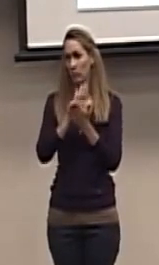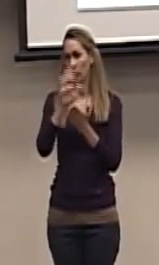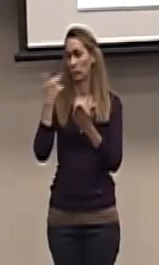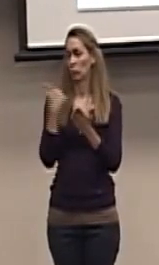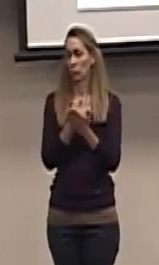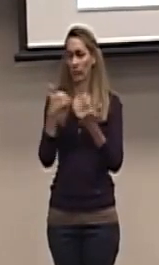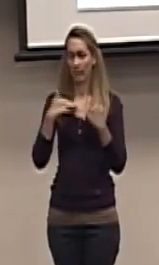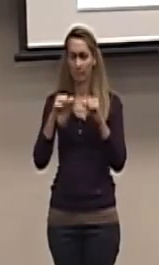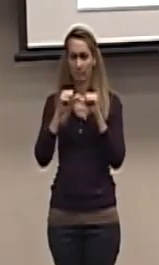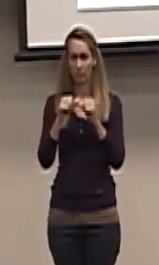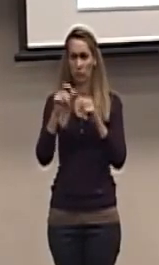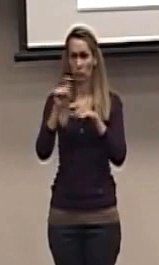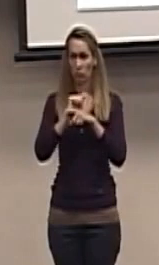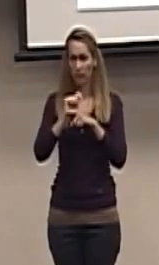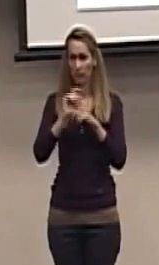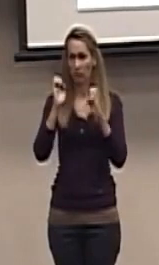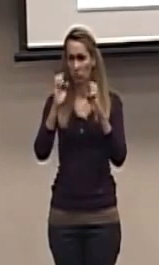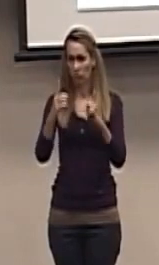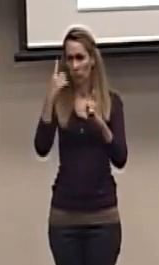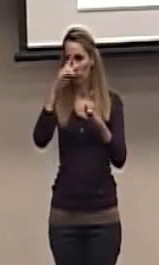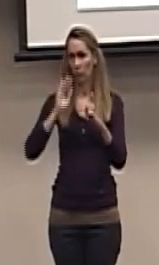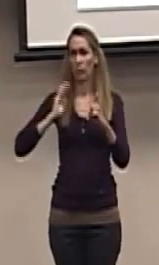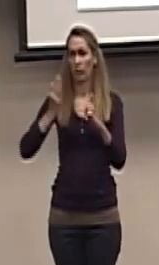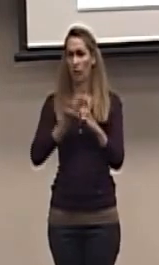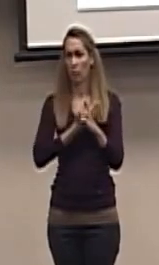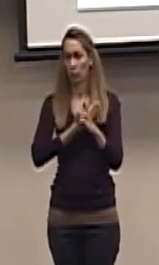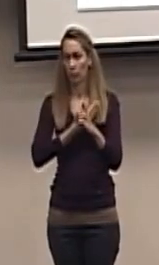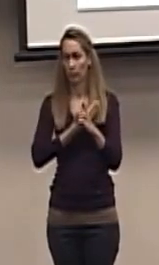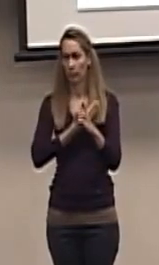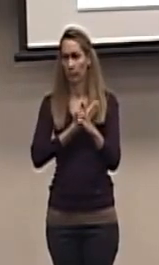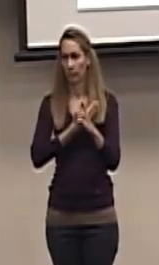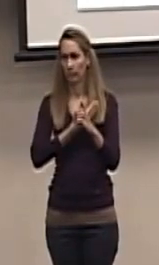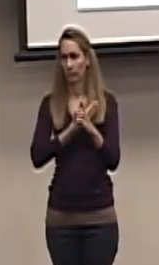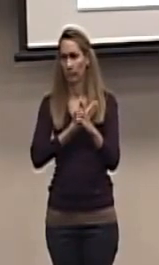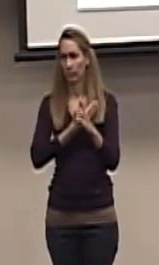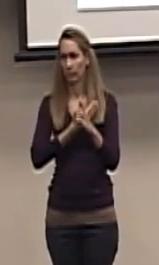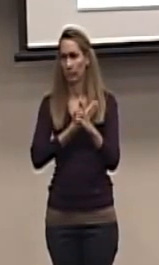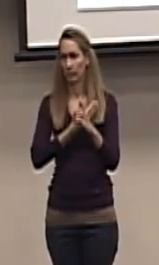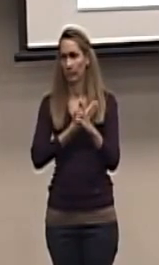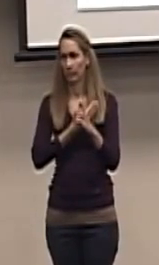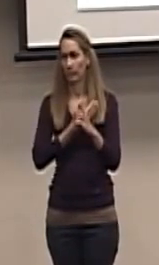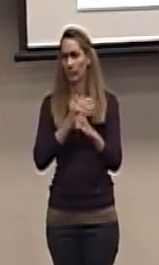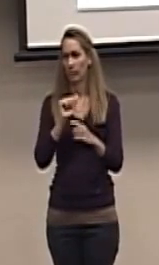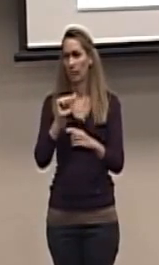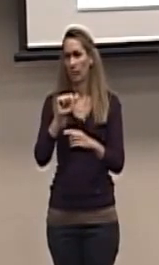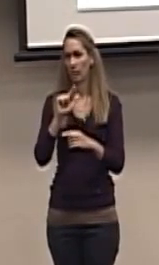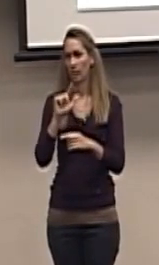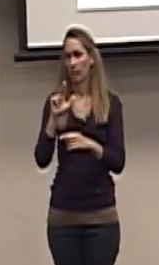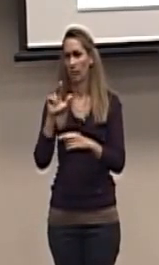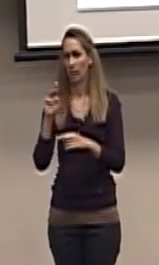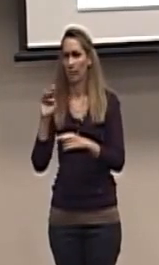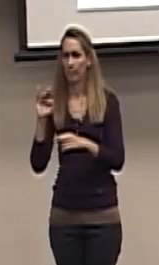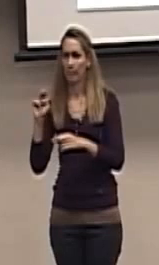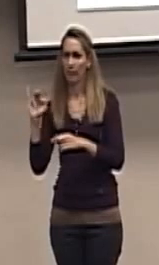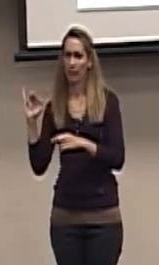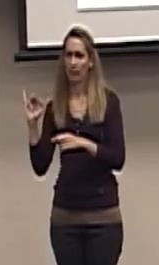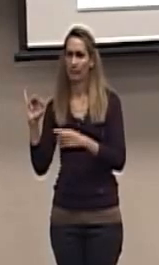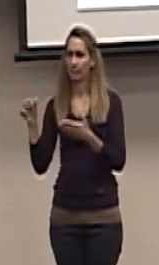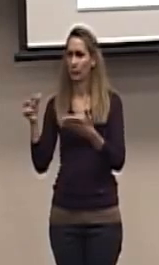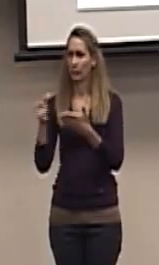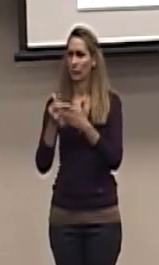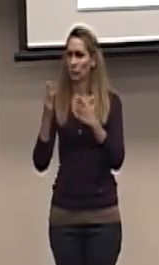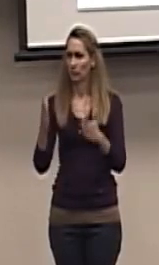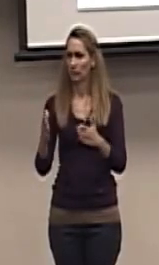education for our faculty, for our alumni. What we normally do is to send our